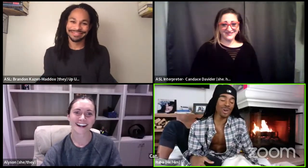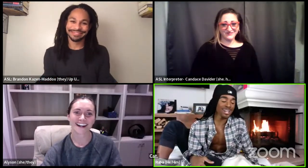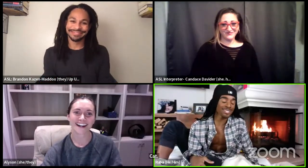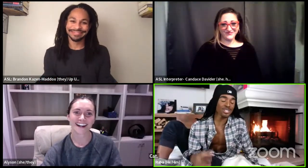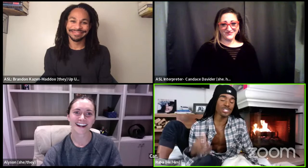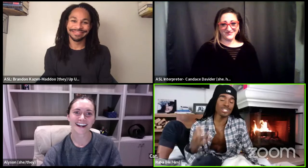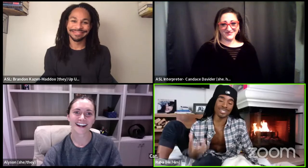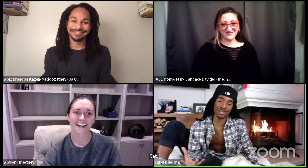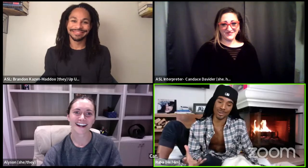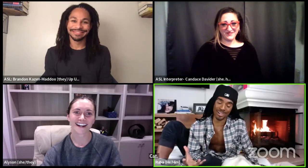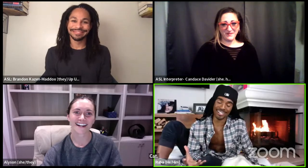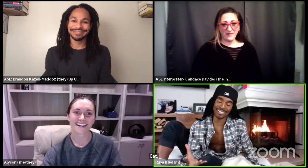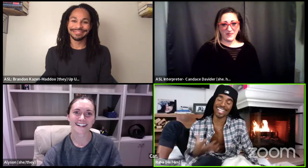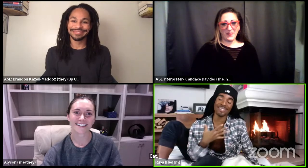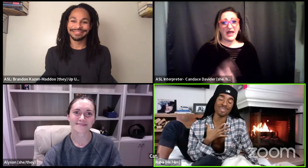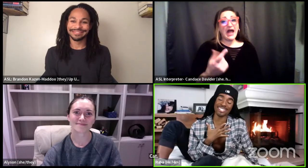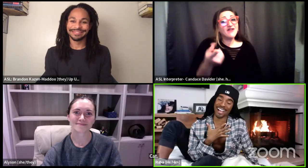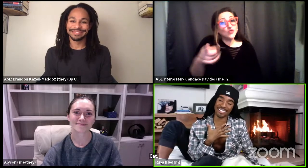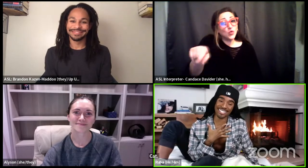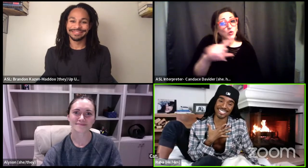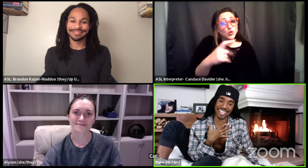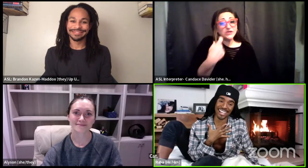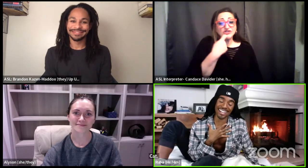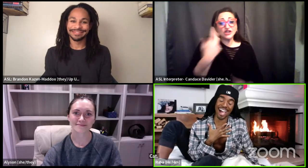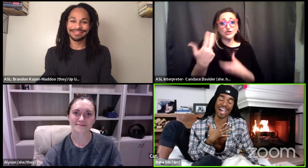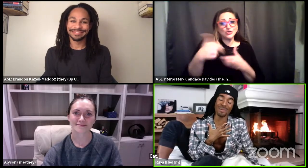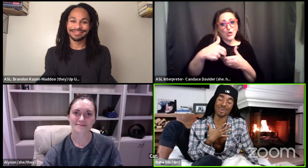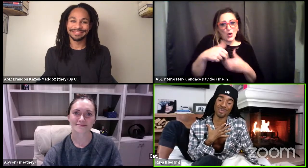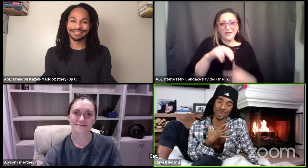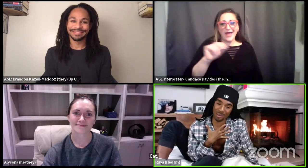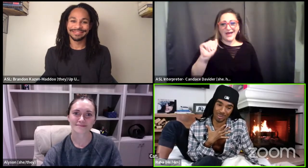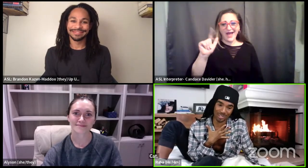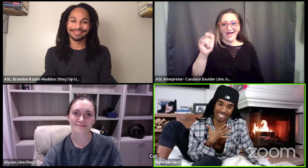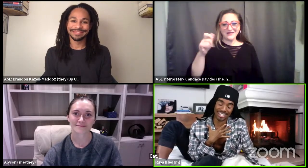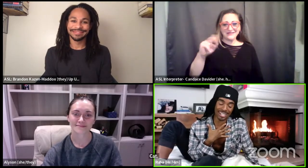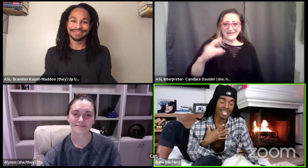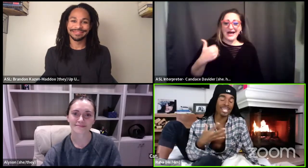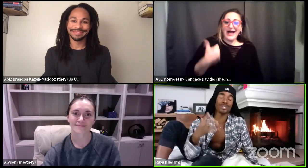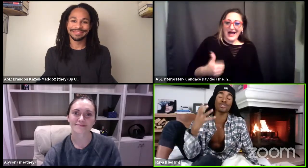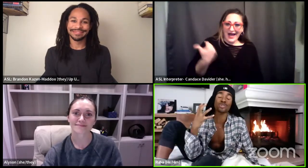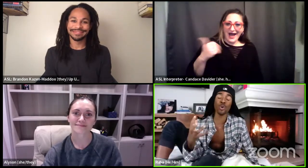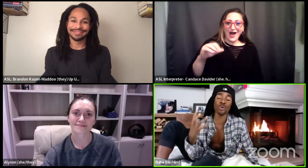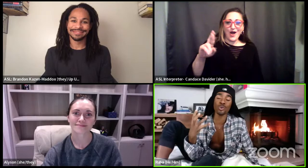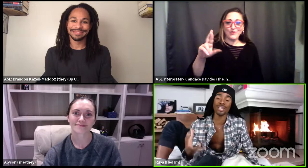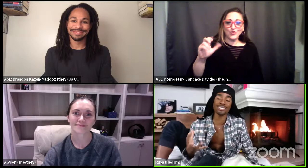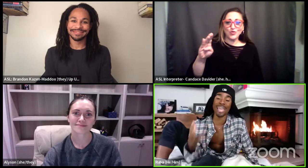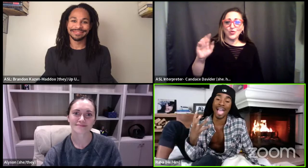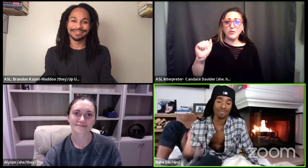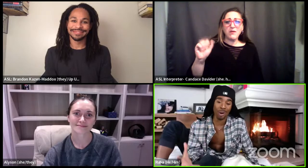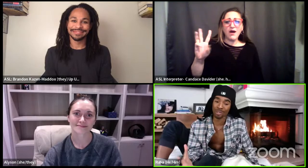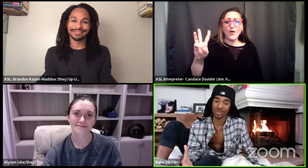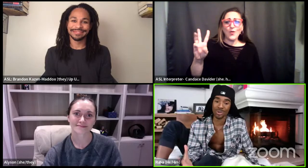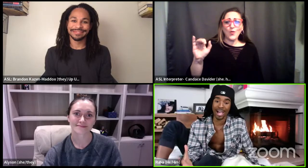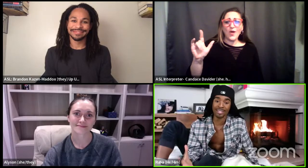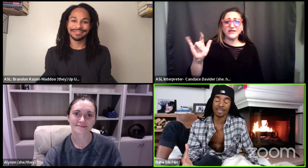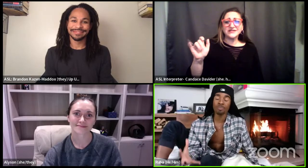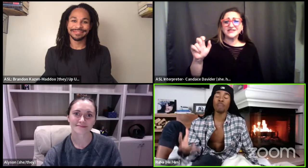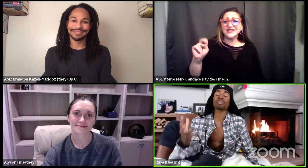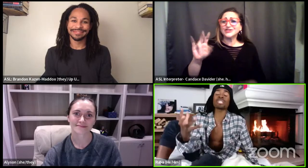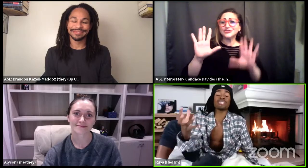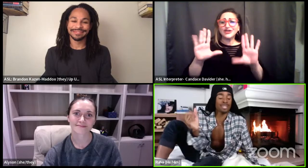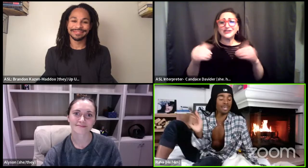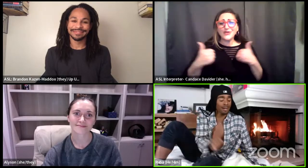Now, if you guys just joined, like Miss Allison said, I am Rubo Wilson. It is so great to have all of you